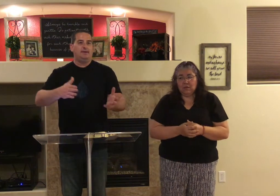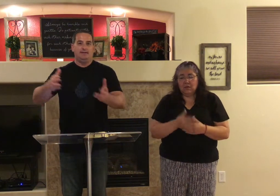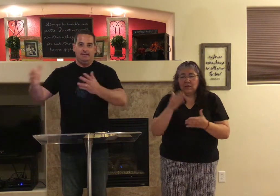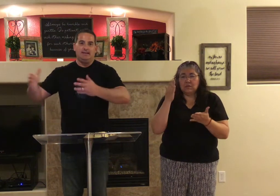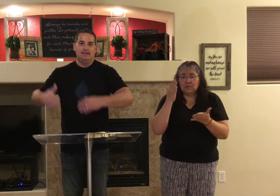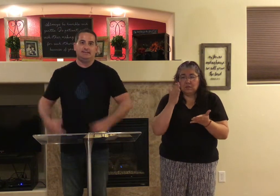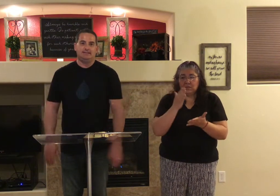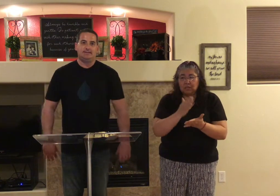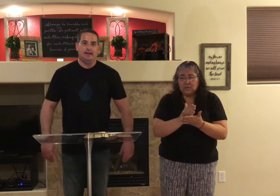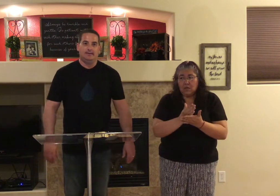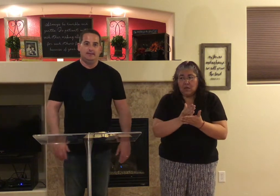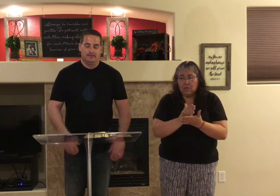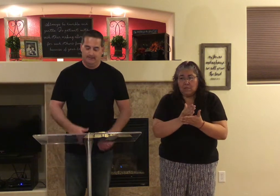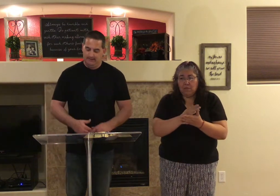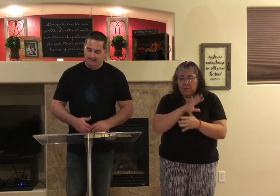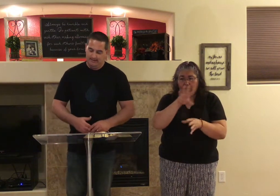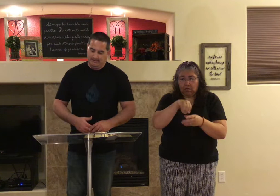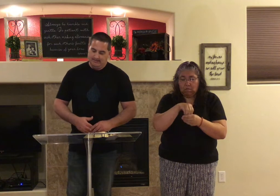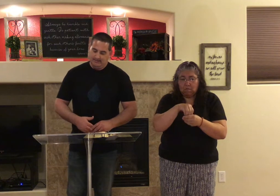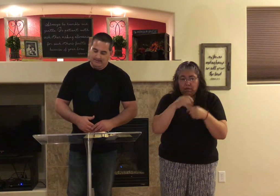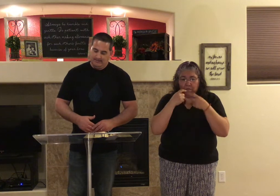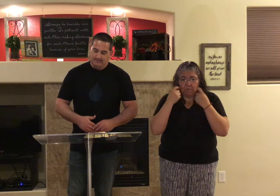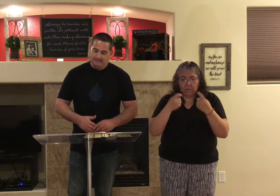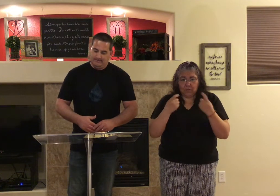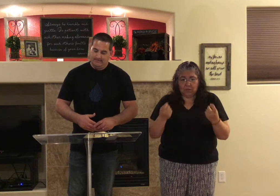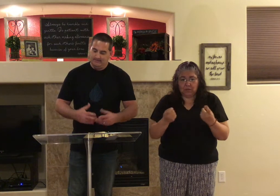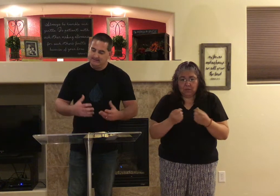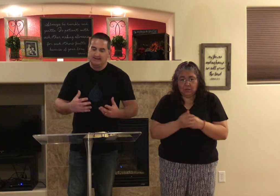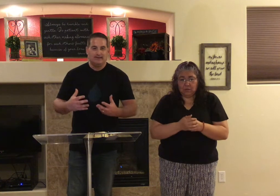Stop getting into sin.